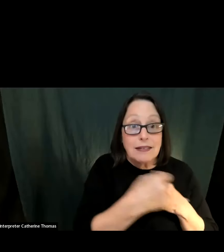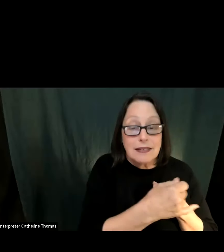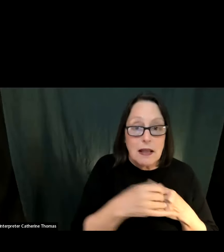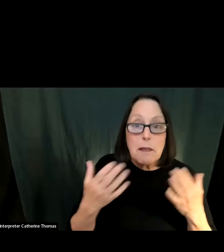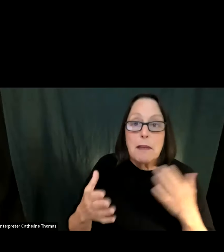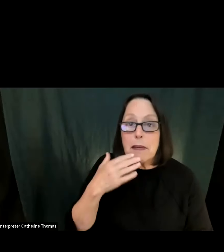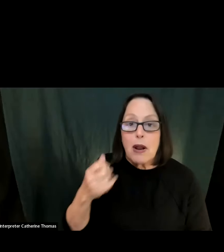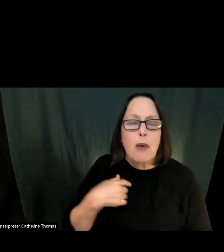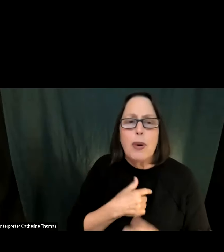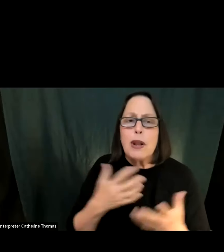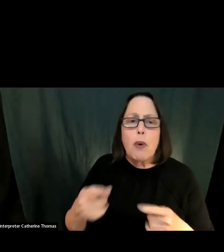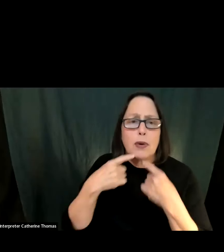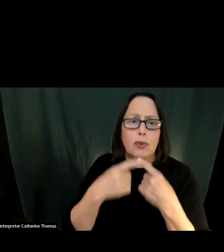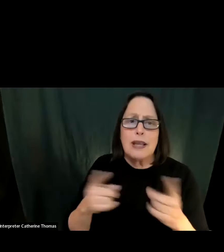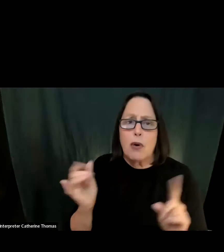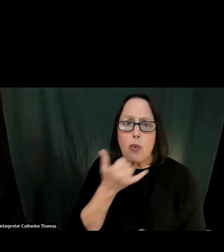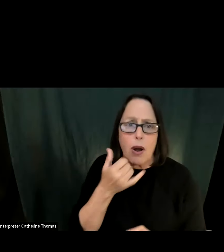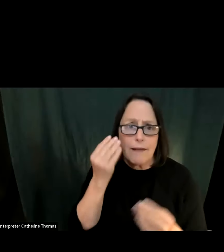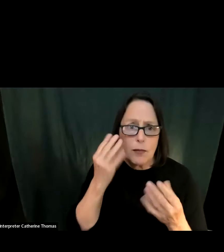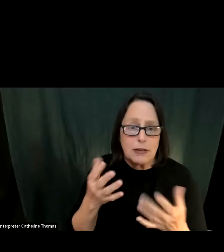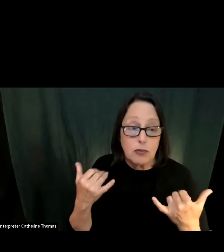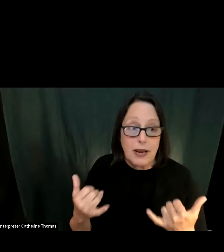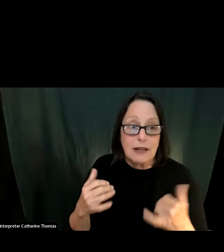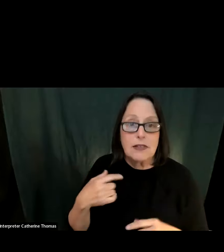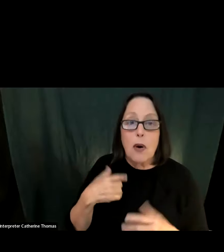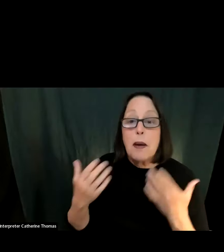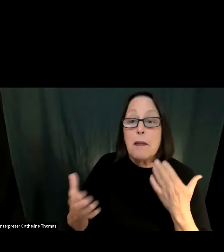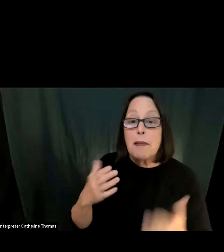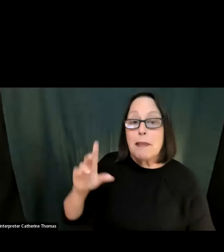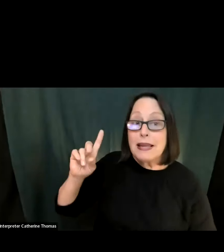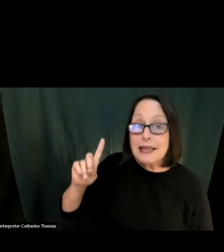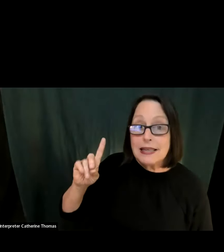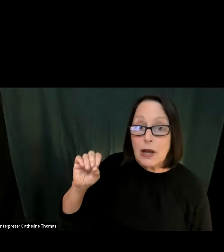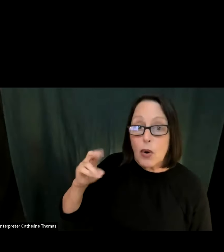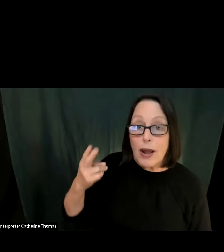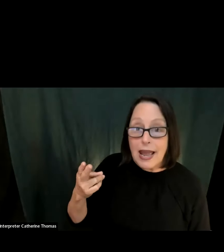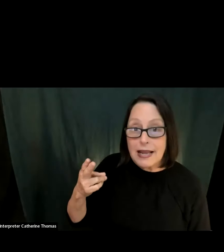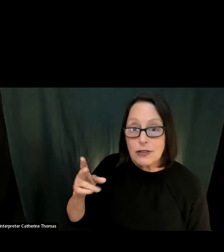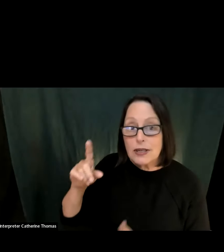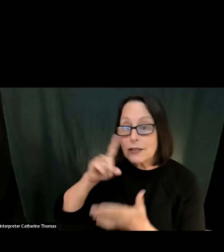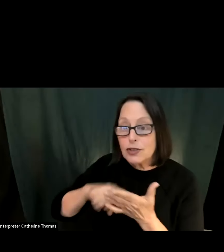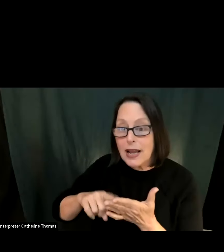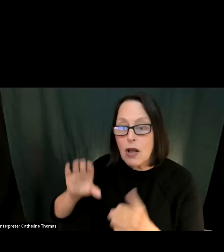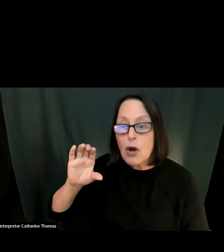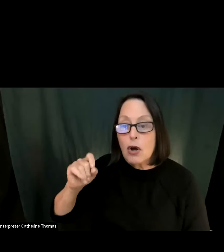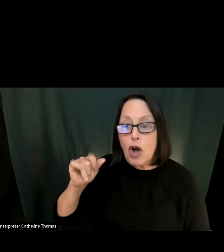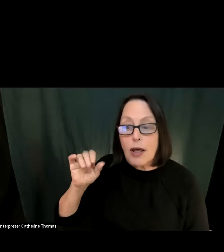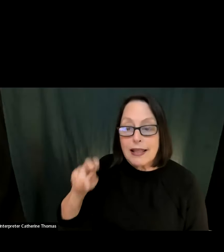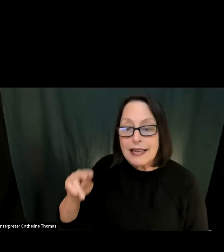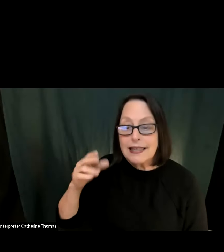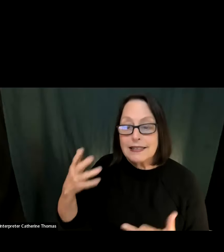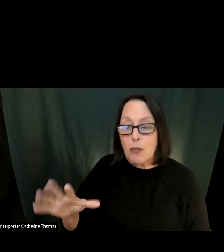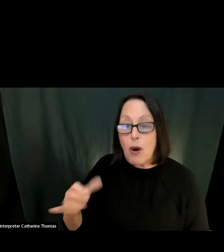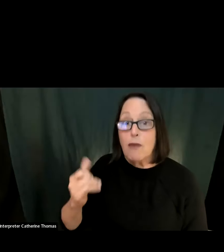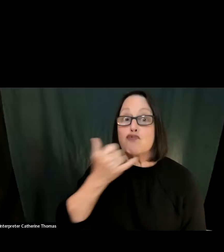be giving out misinformation at this point. So maybe we have DOH circle back with, Colleen doesn't want to give out any misinformation at this point.